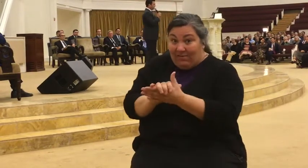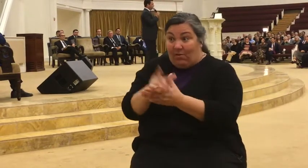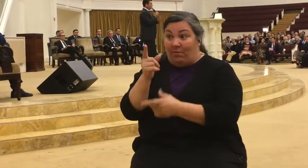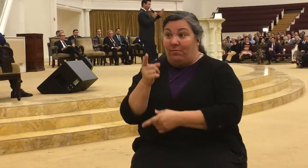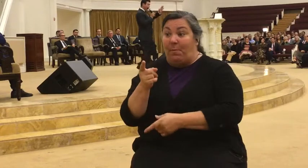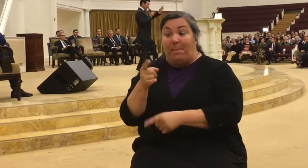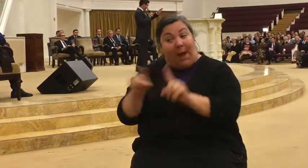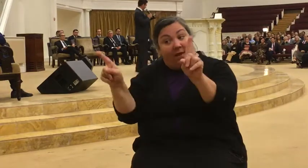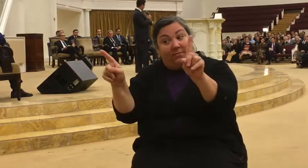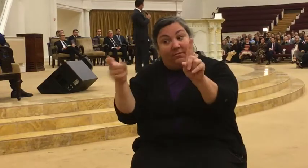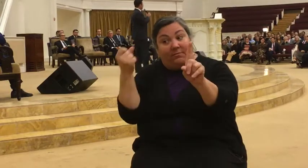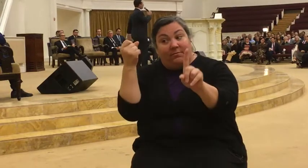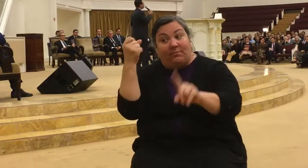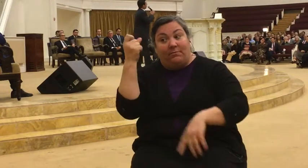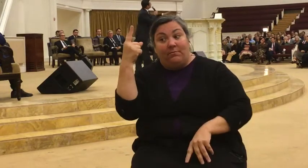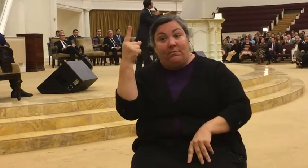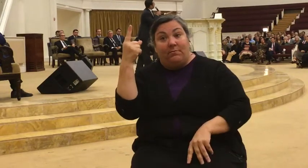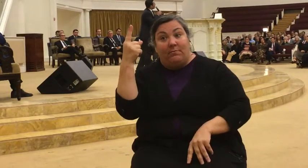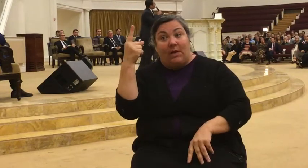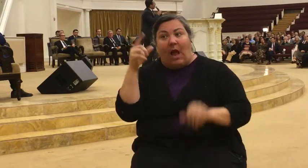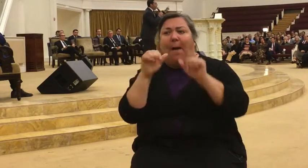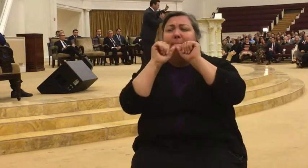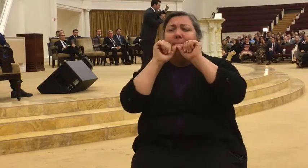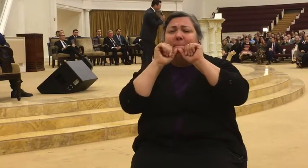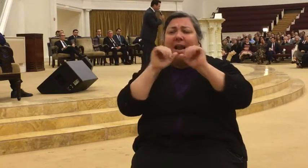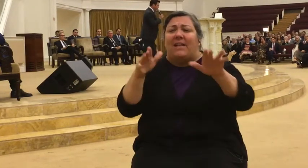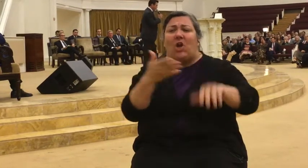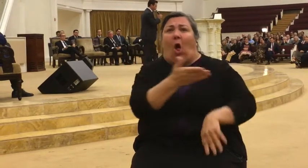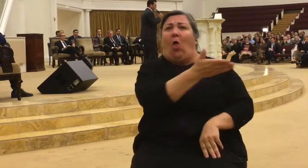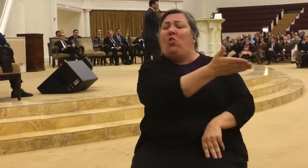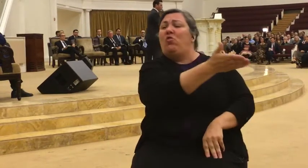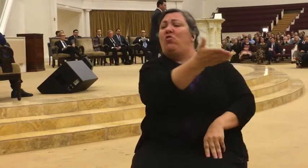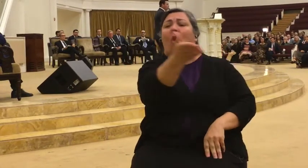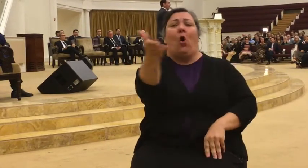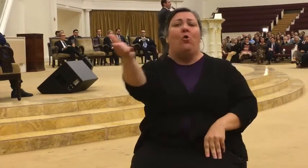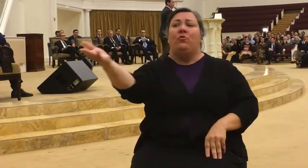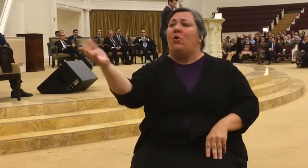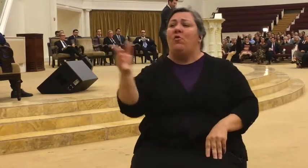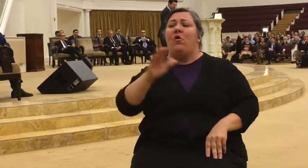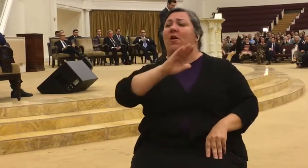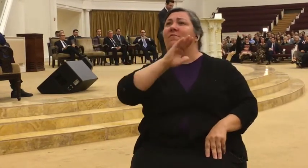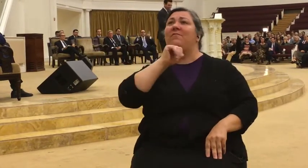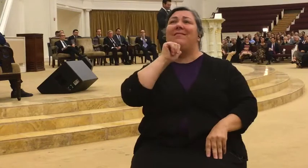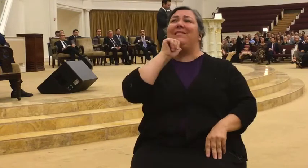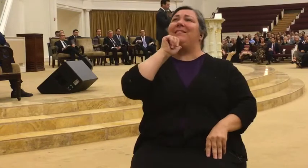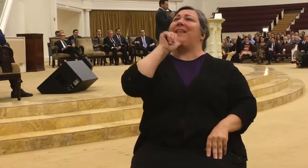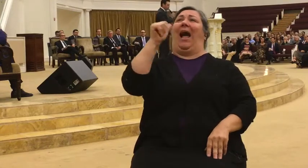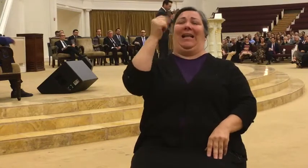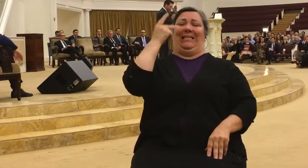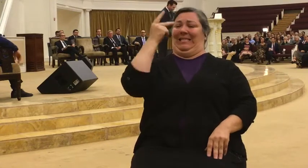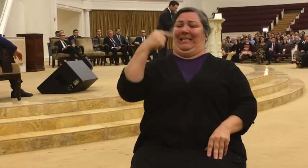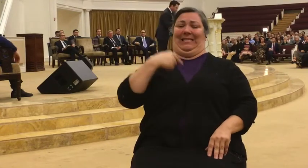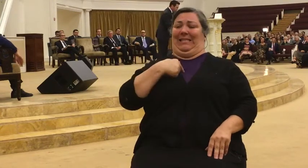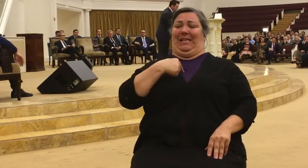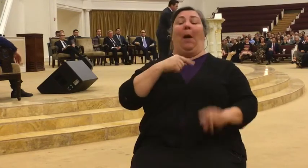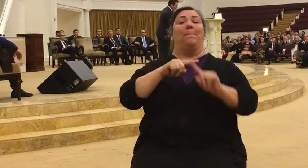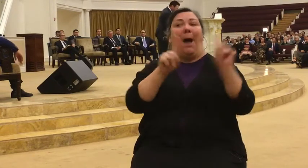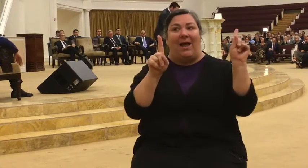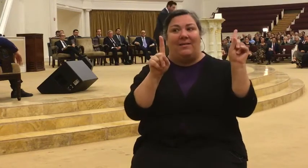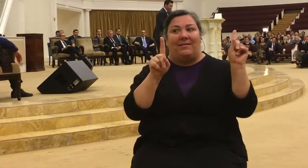believed. But blessed are those who have not seen, but